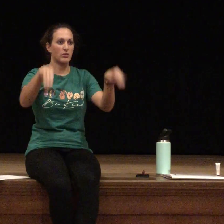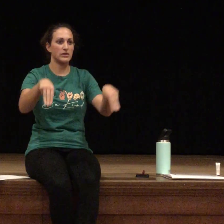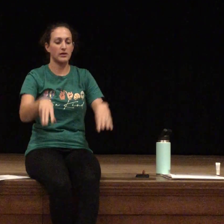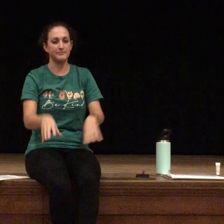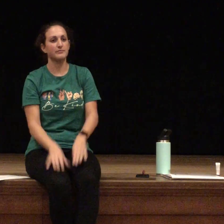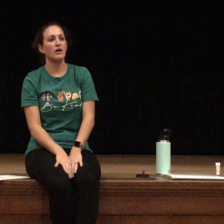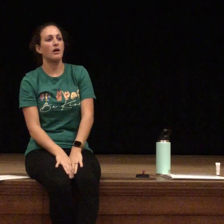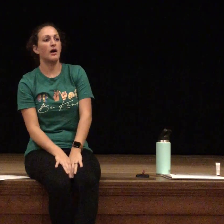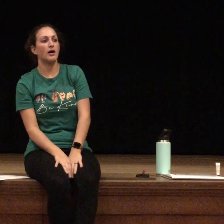Montana.